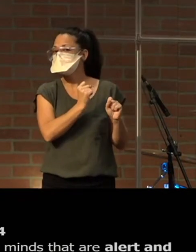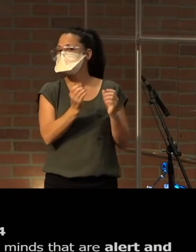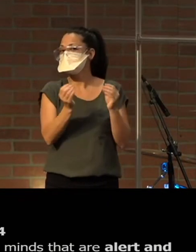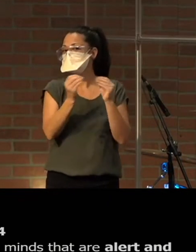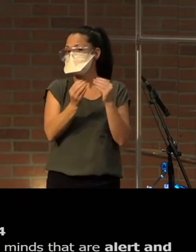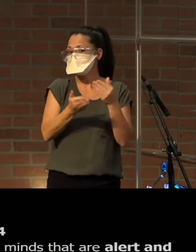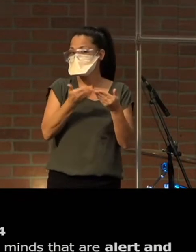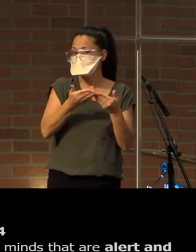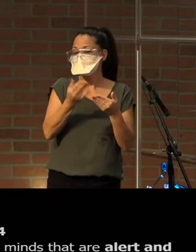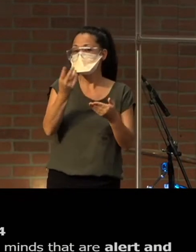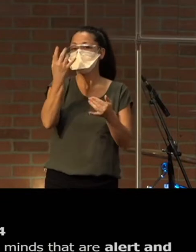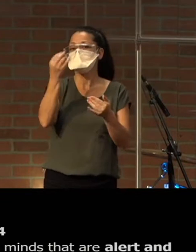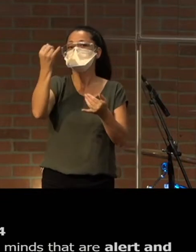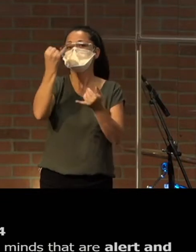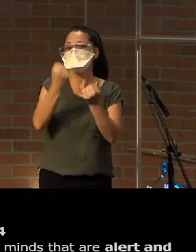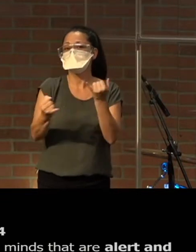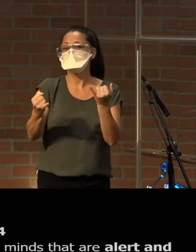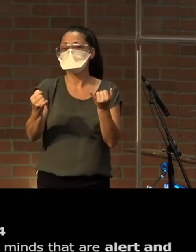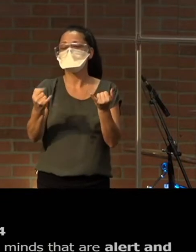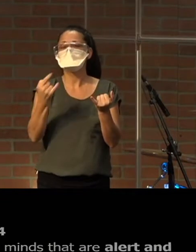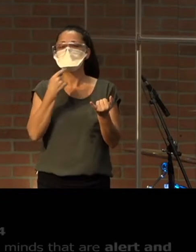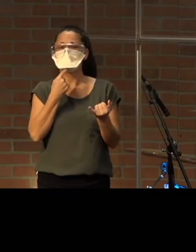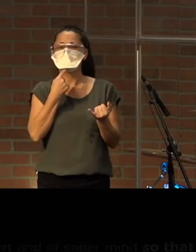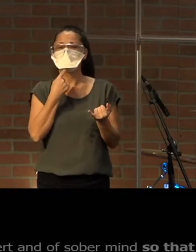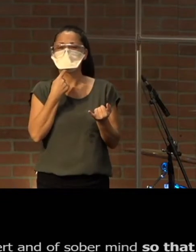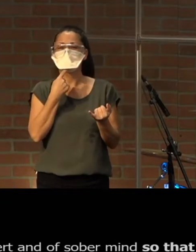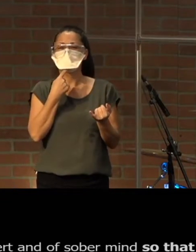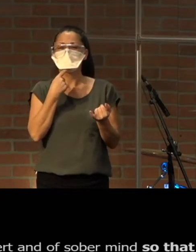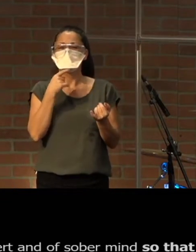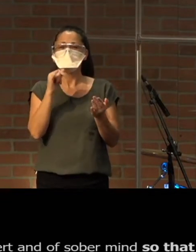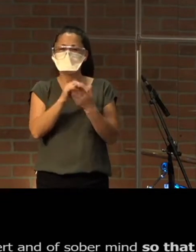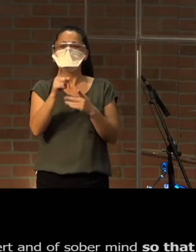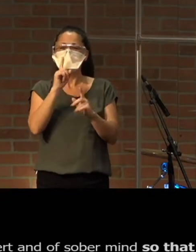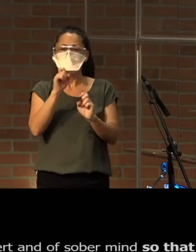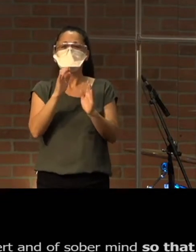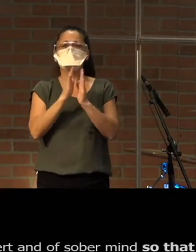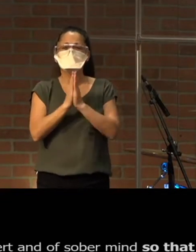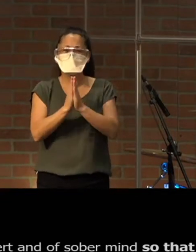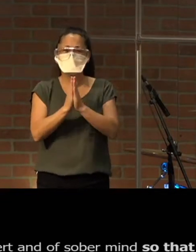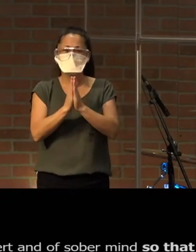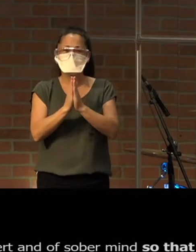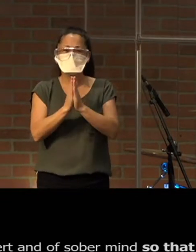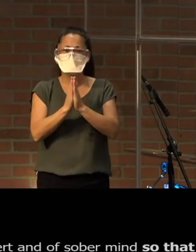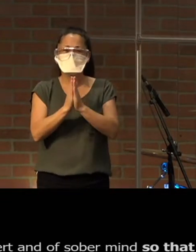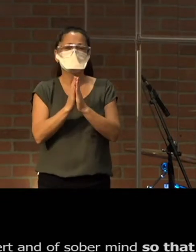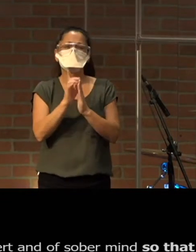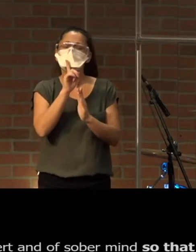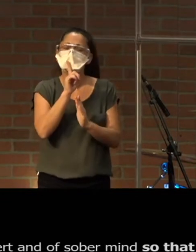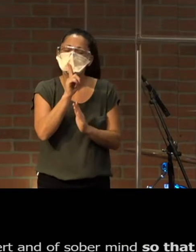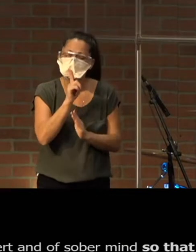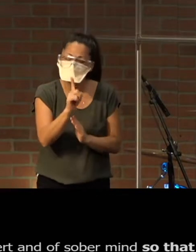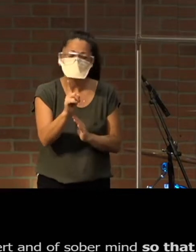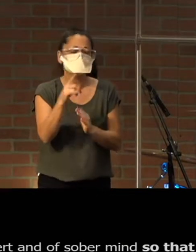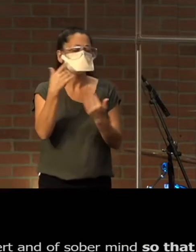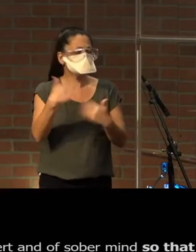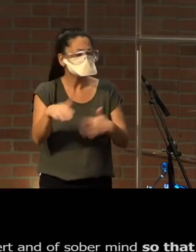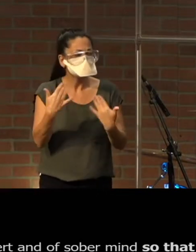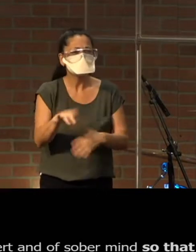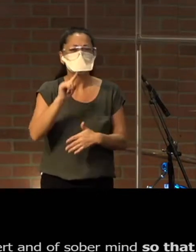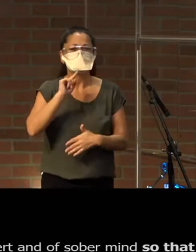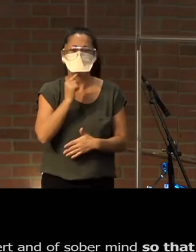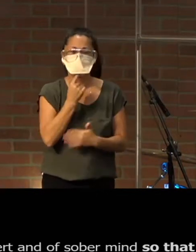of verse 7, which reads, so that you may pray, is of vital importance because it rightly